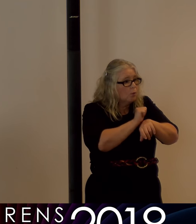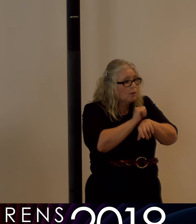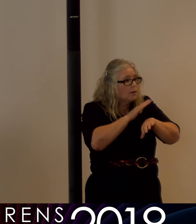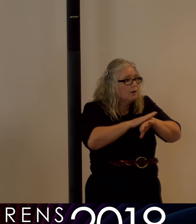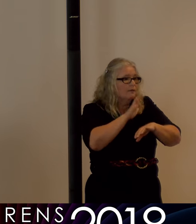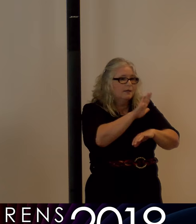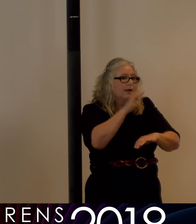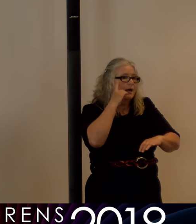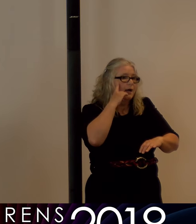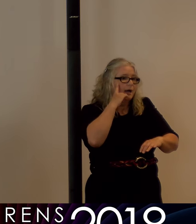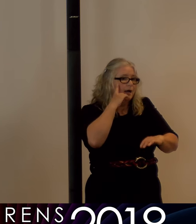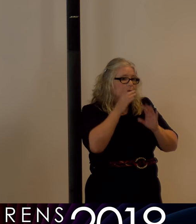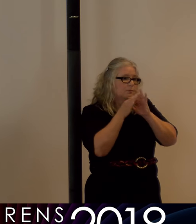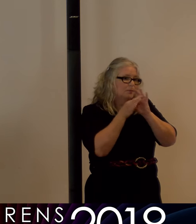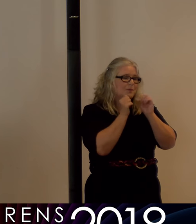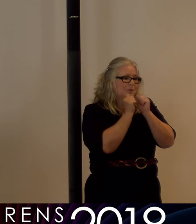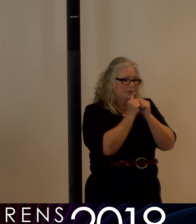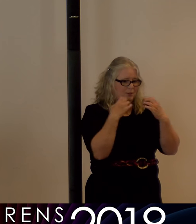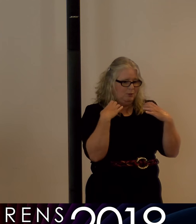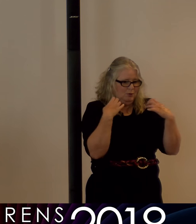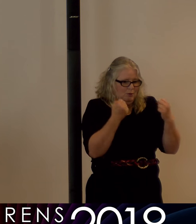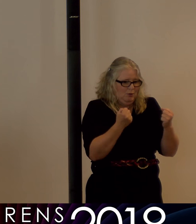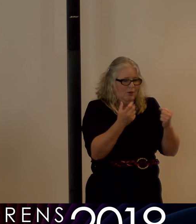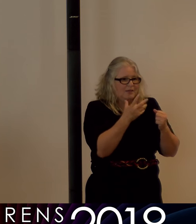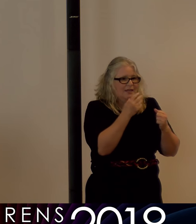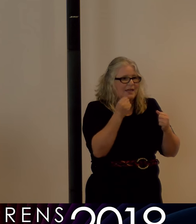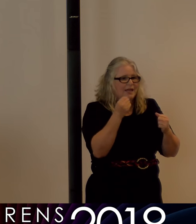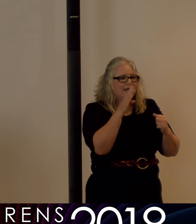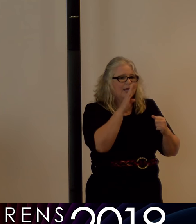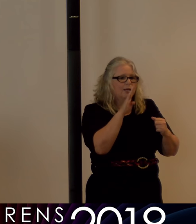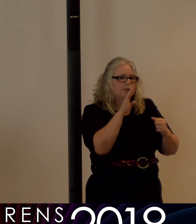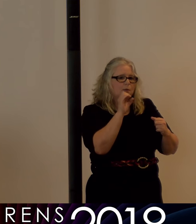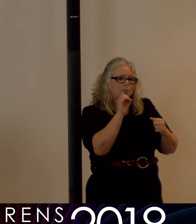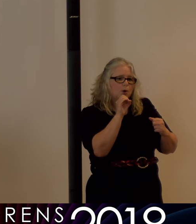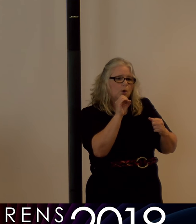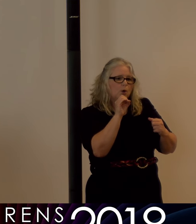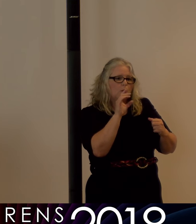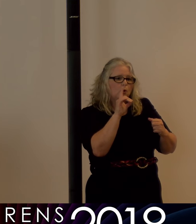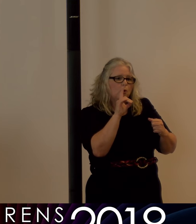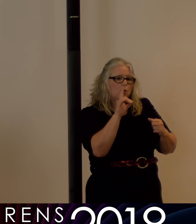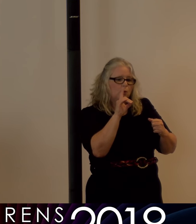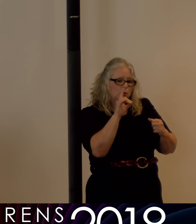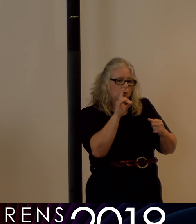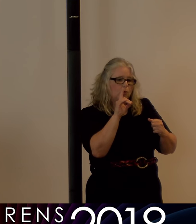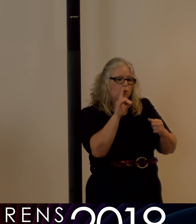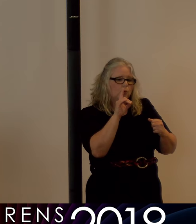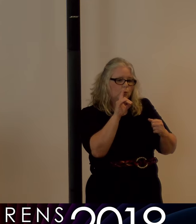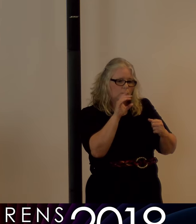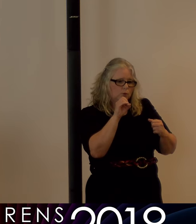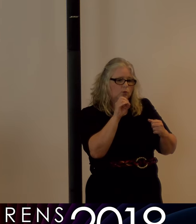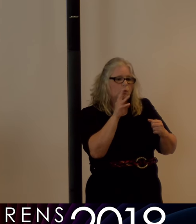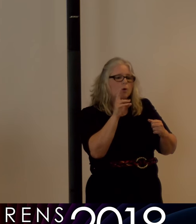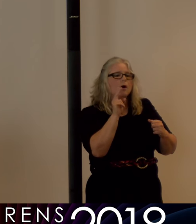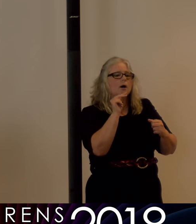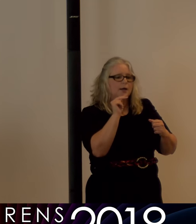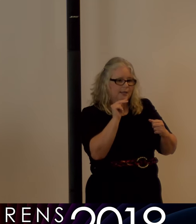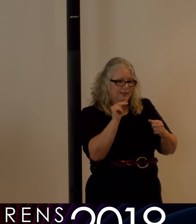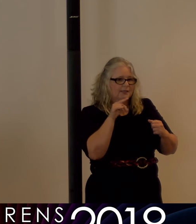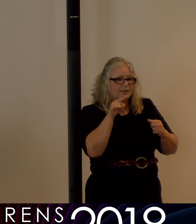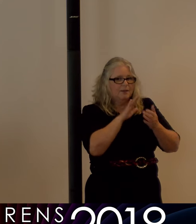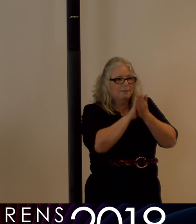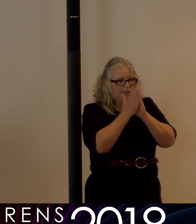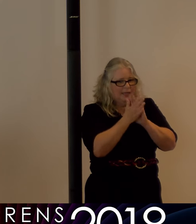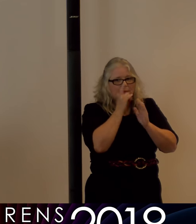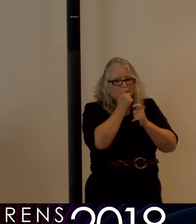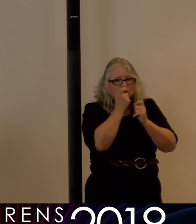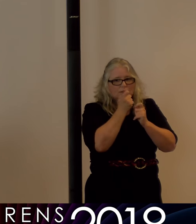story. And Tim, you'll appreciate this. Bo Dwan is a biologist at Michigan who became interested in pain mechanisms. So he